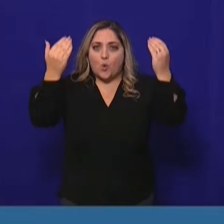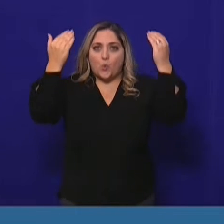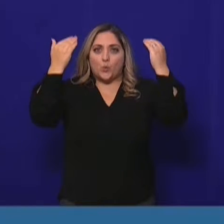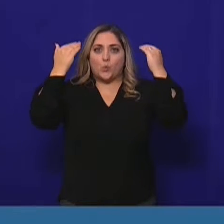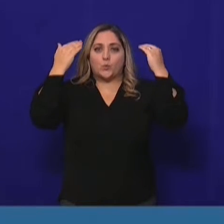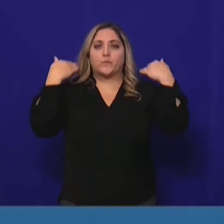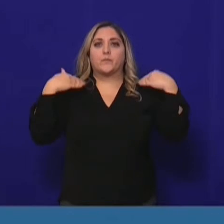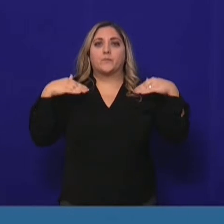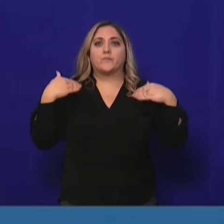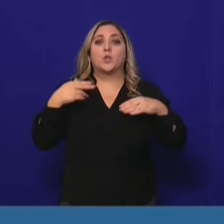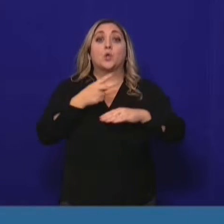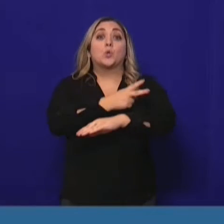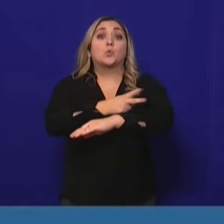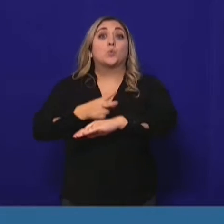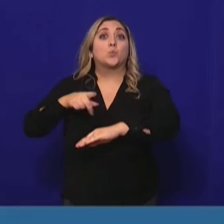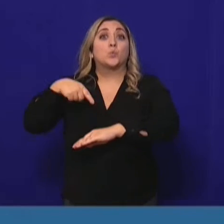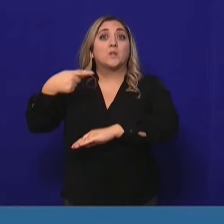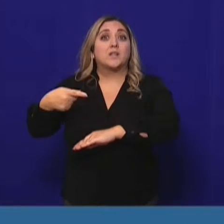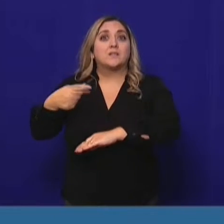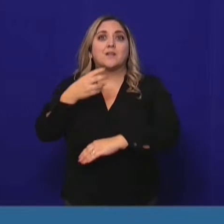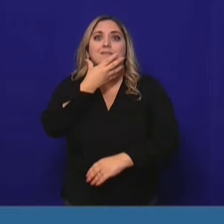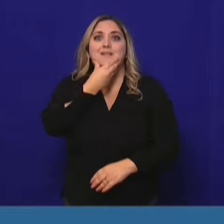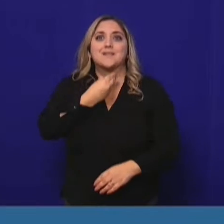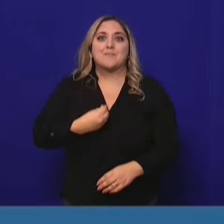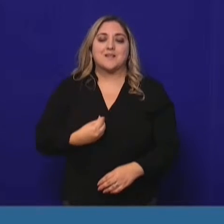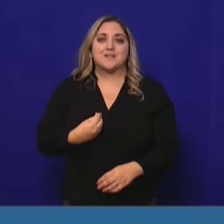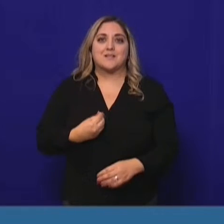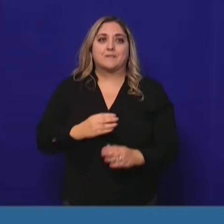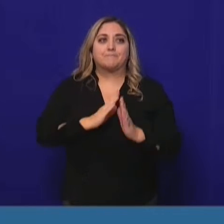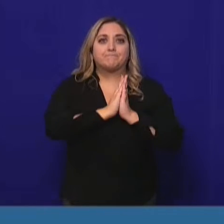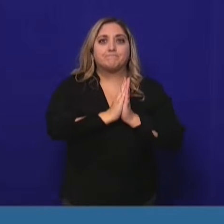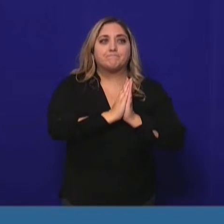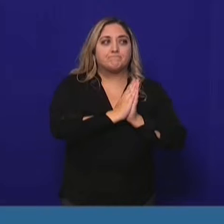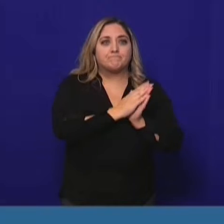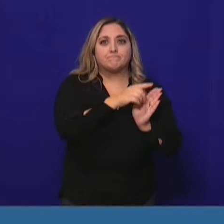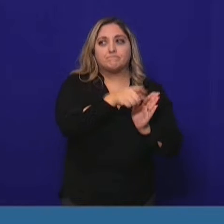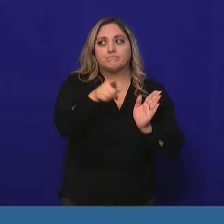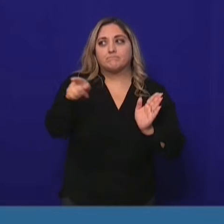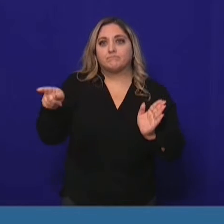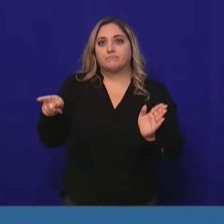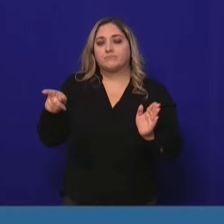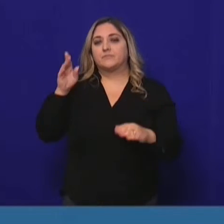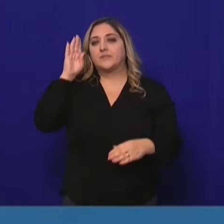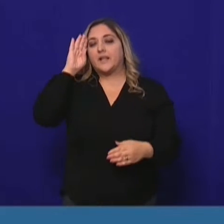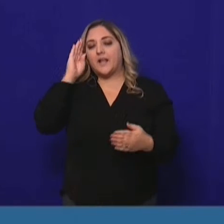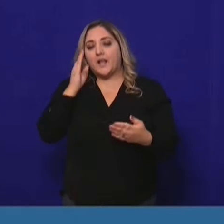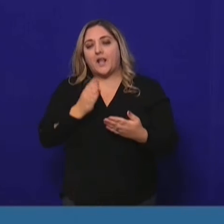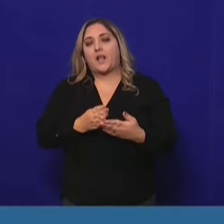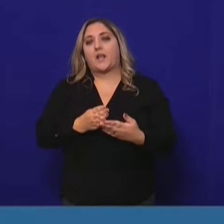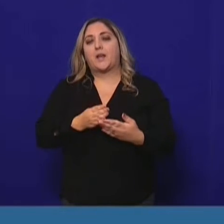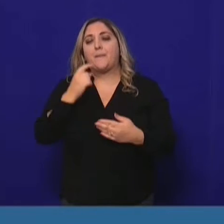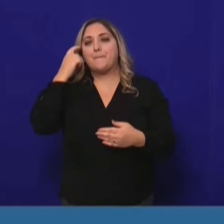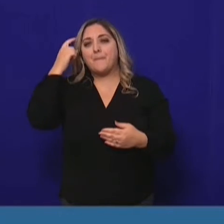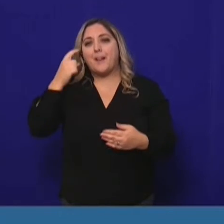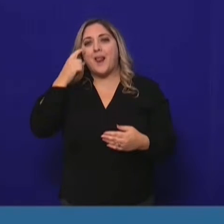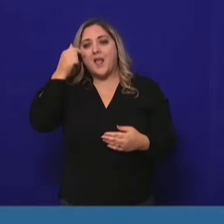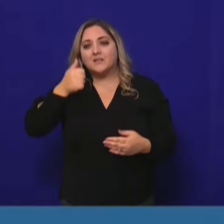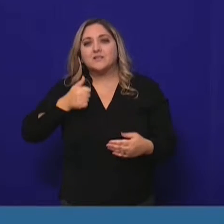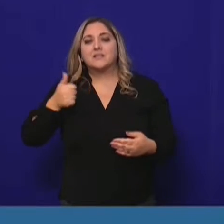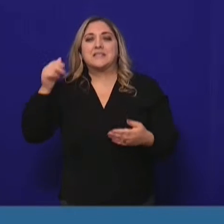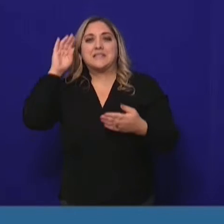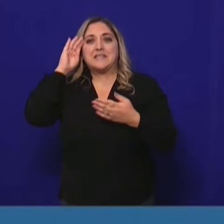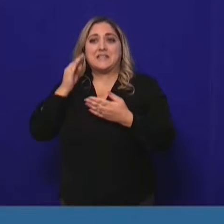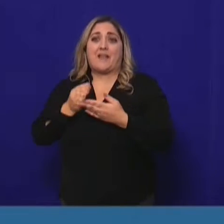to take. In 2 weeks' time, it will be Christmas, so I appeal to everyone to take care in